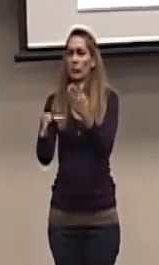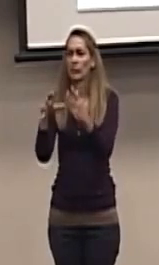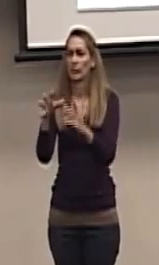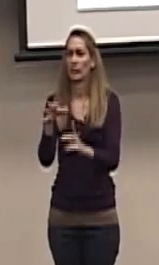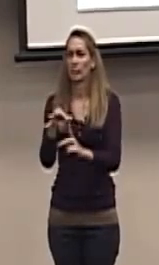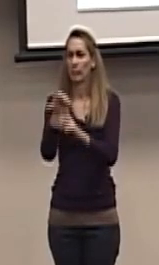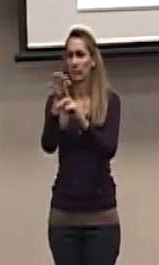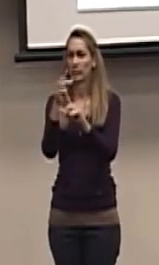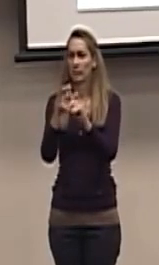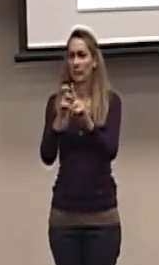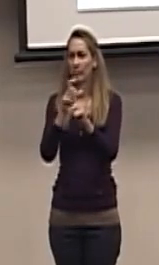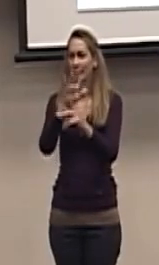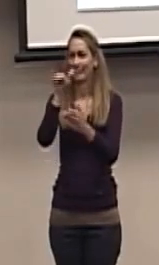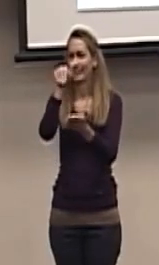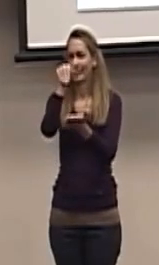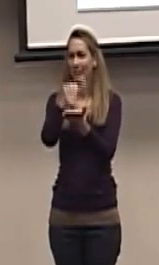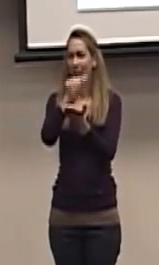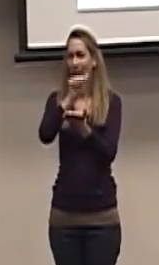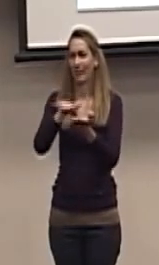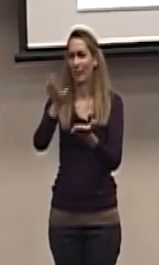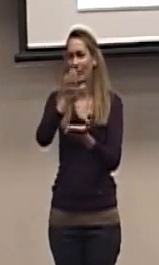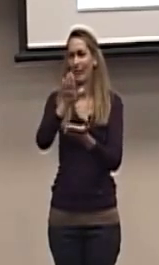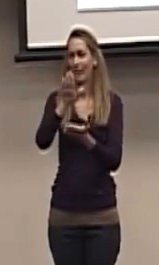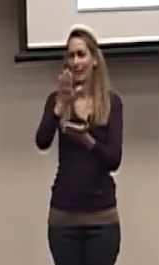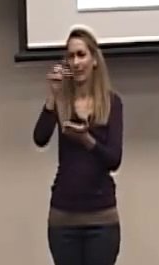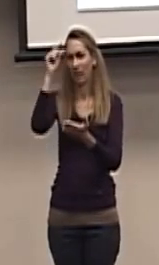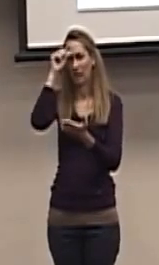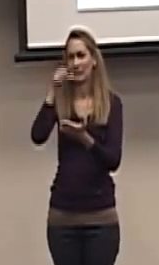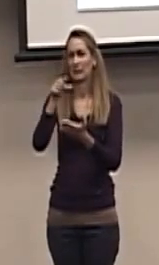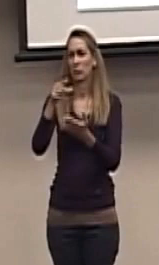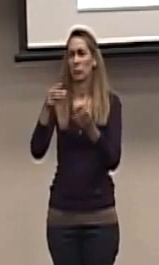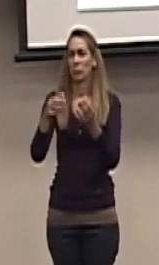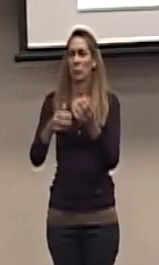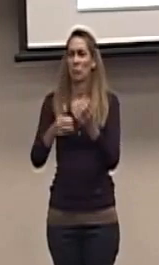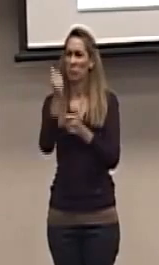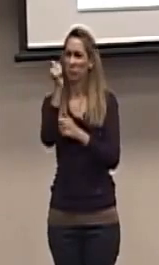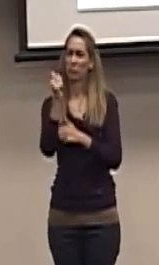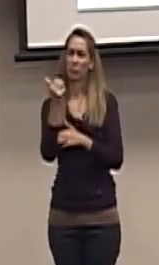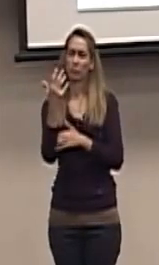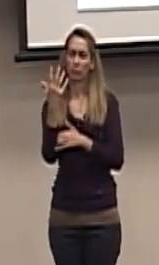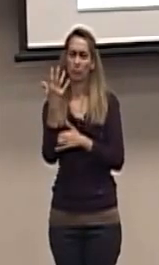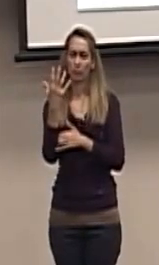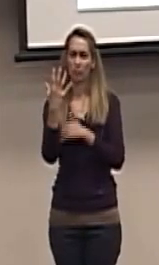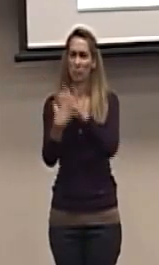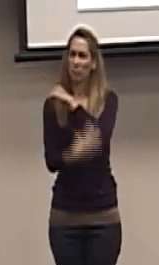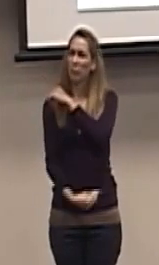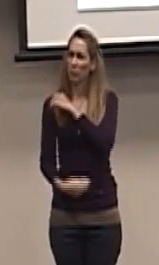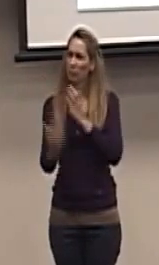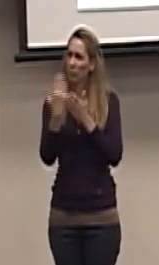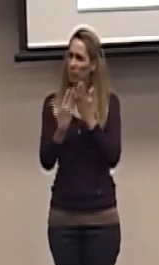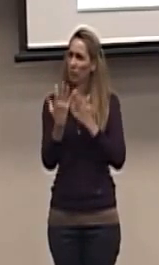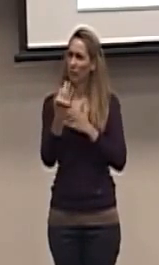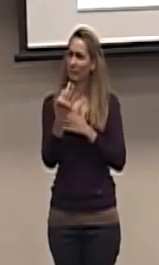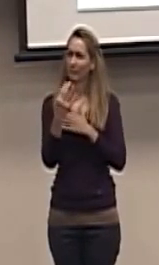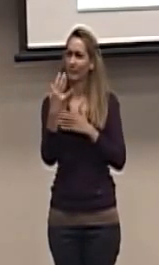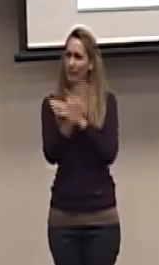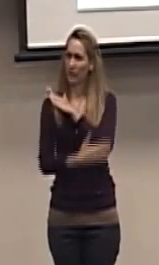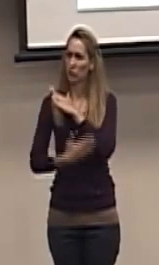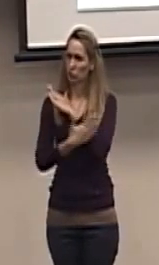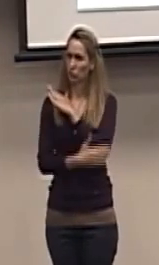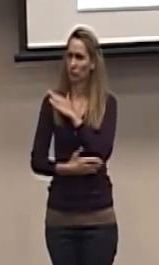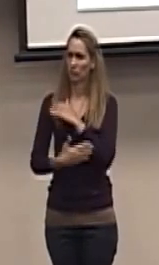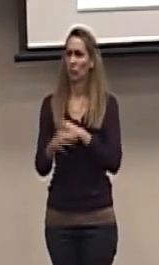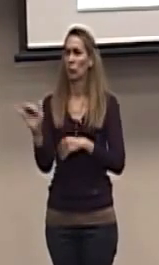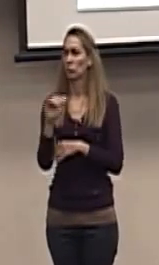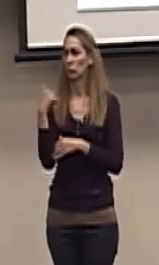sector of Ghana, which is identified to be the most poorest part of the country. Right, and besides that,